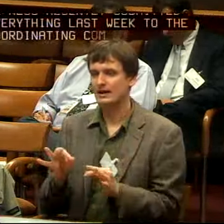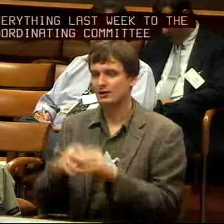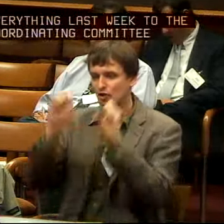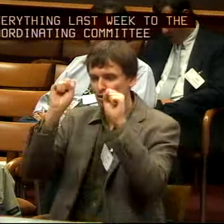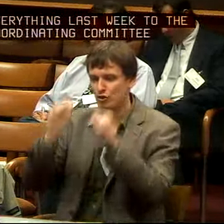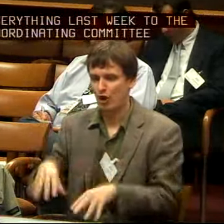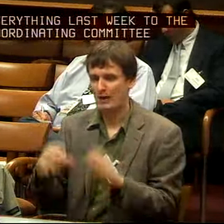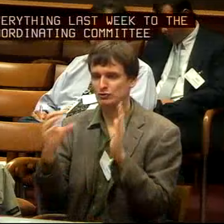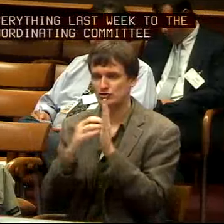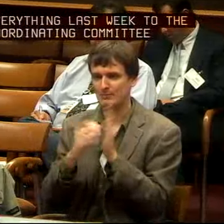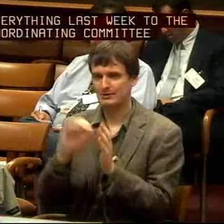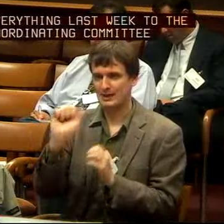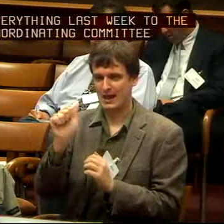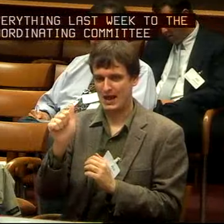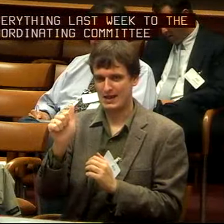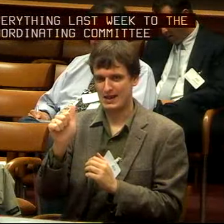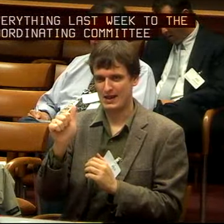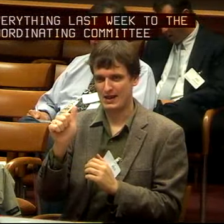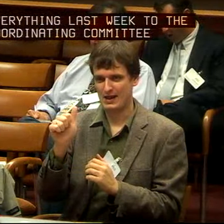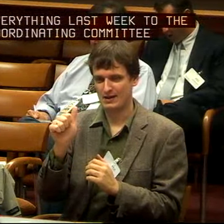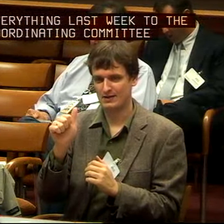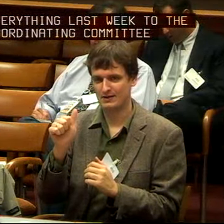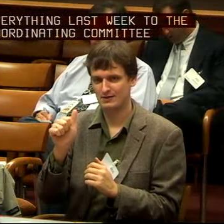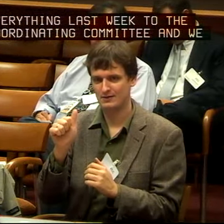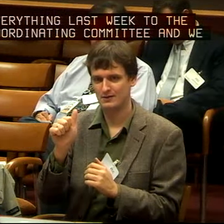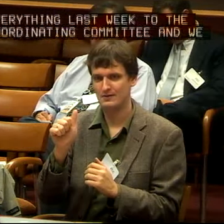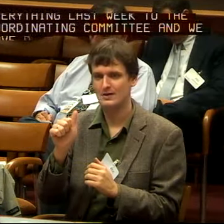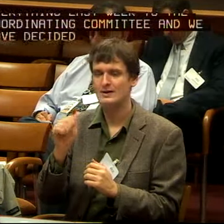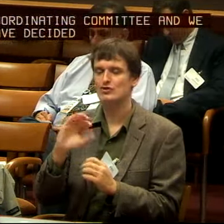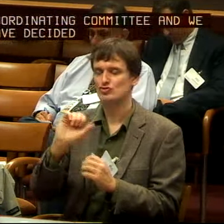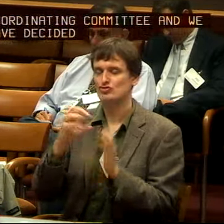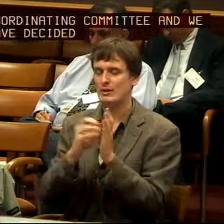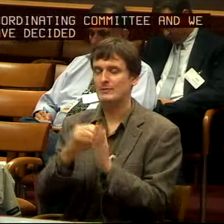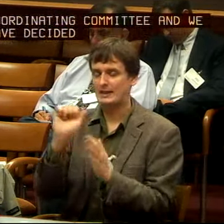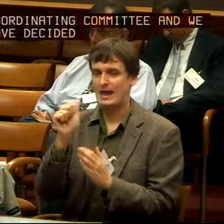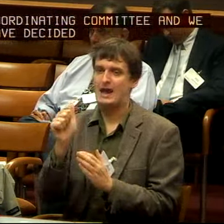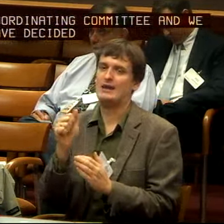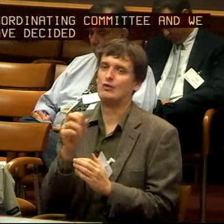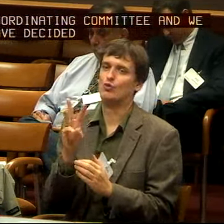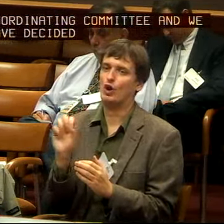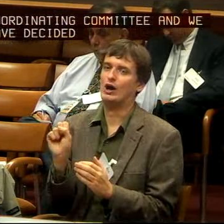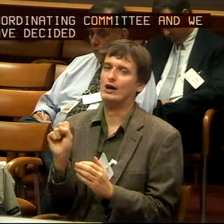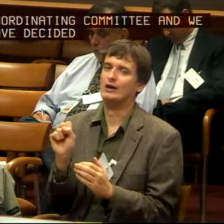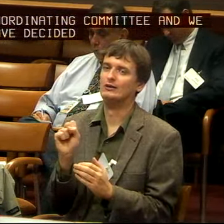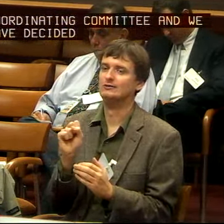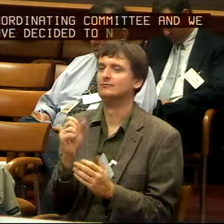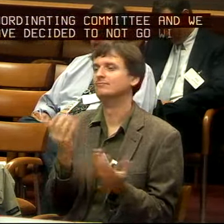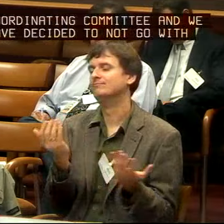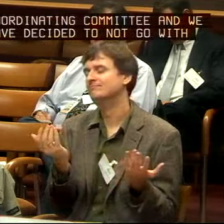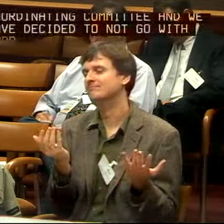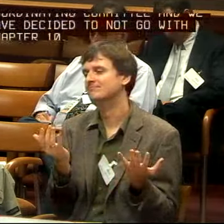And we had decided to not go with Chapter 10. Chapter 10